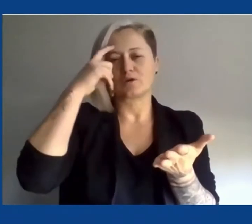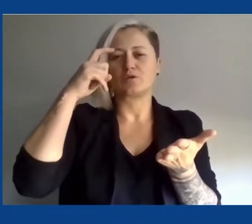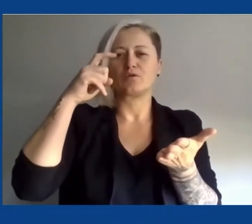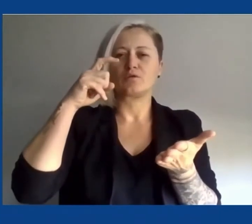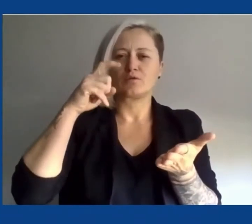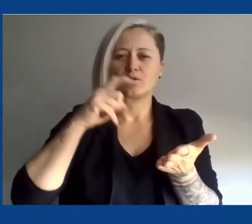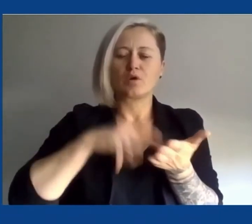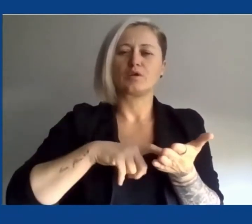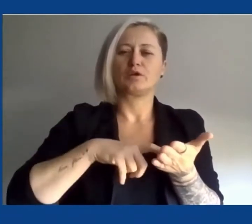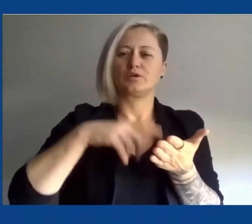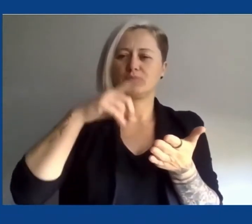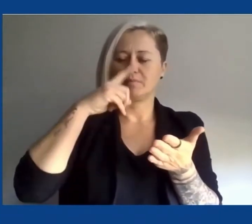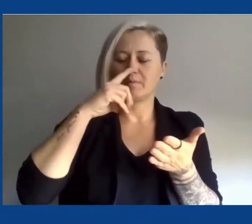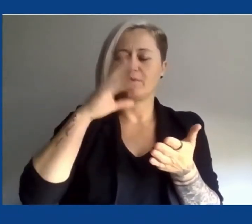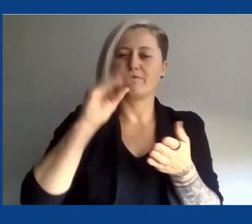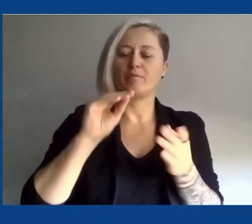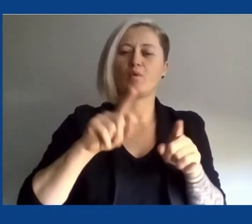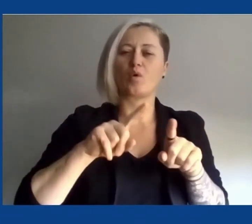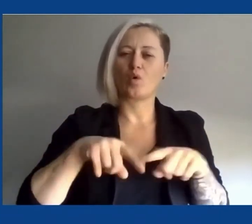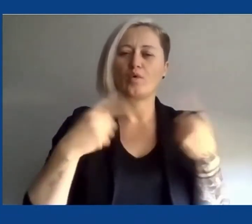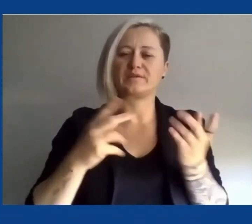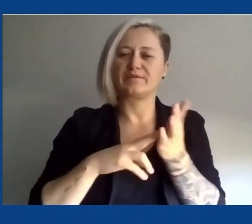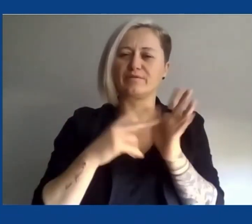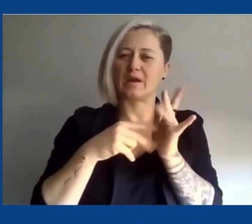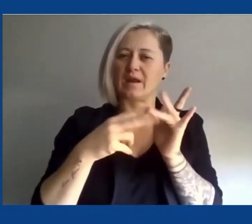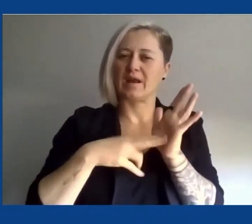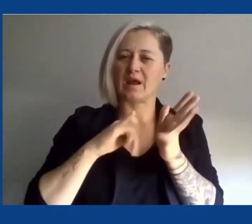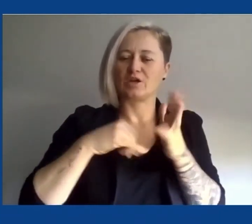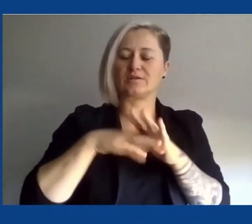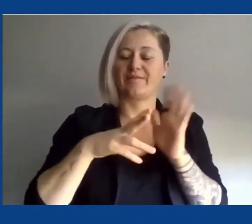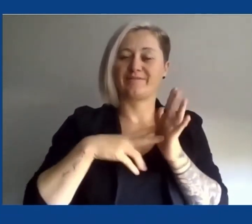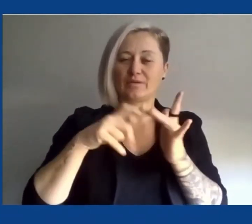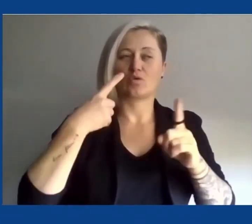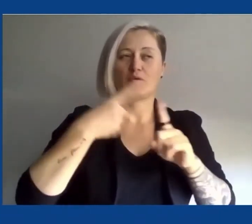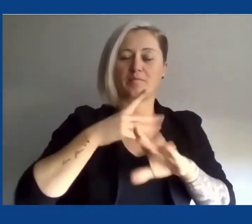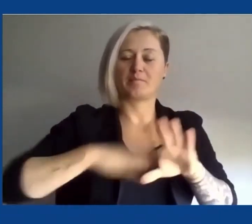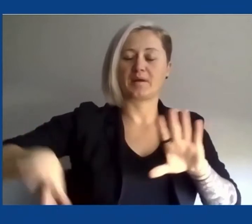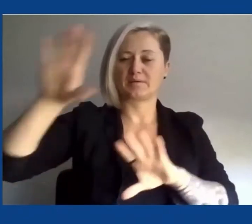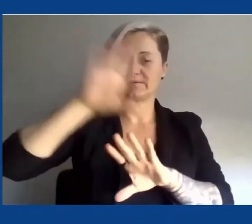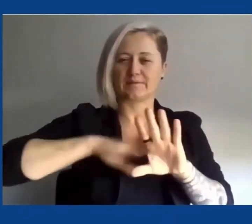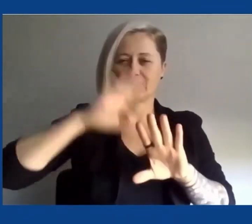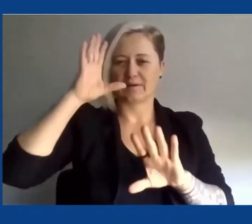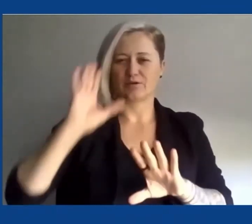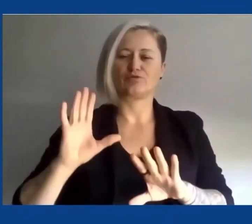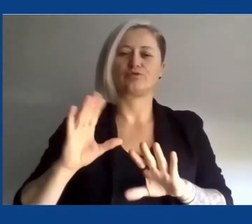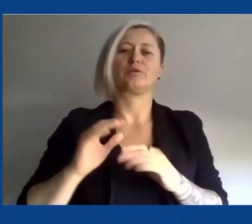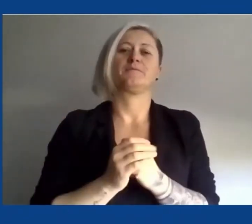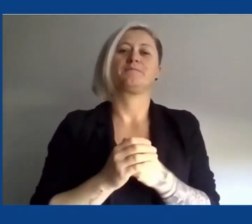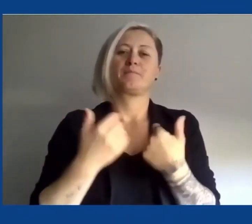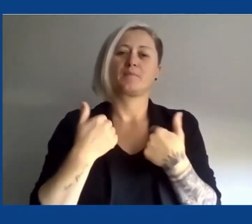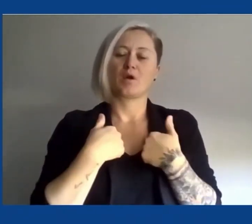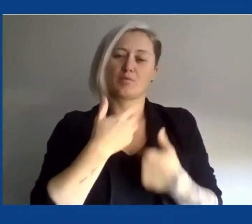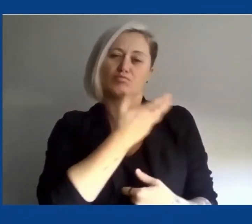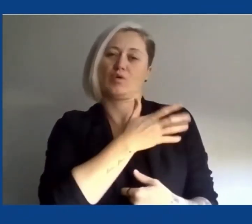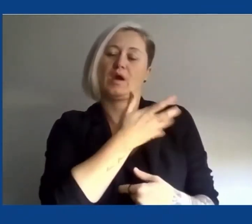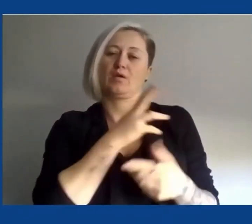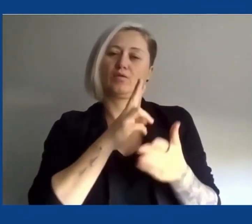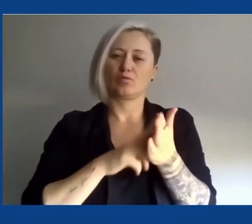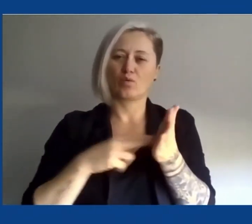in Victoria and all nations across the country. As Michael pointed out, I'm a proud Northern